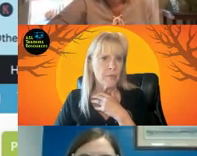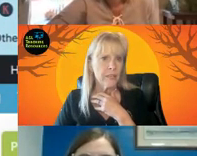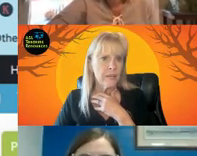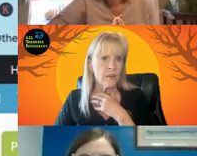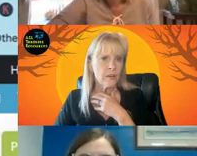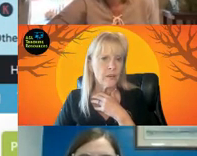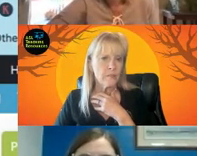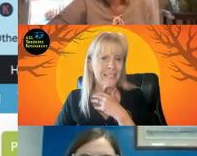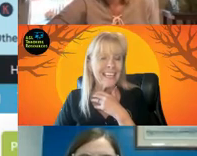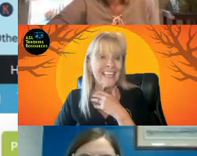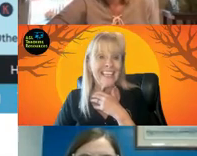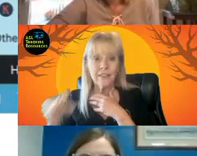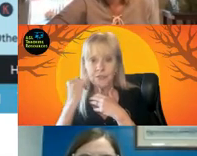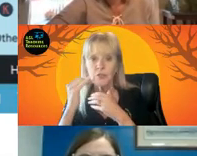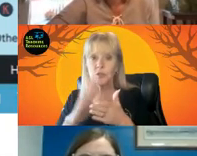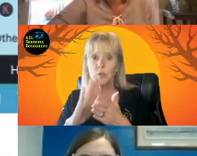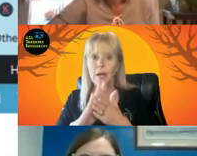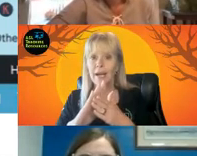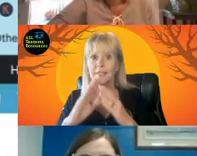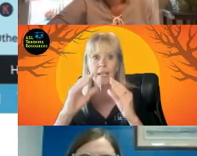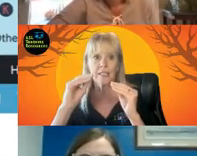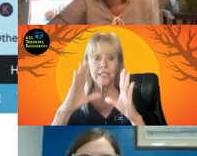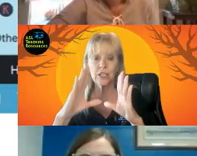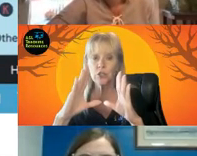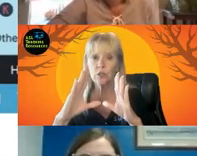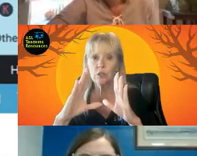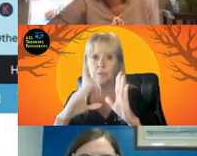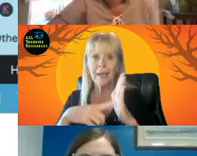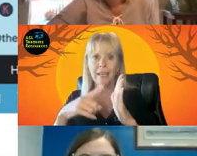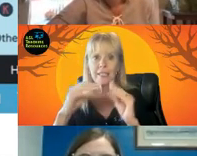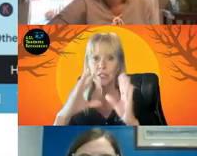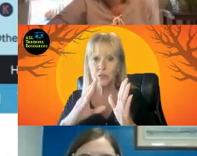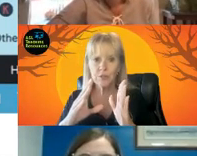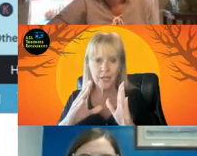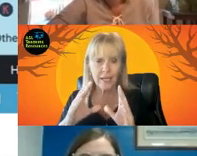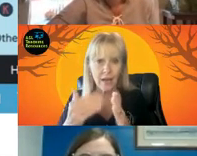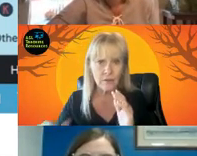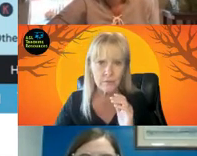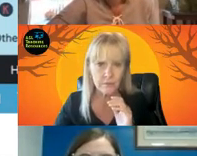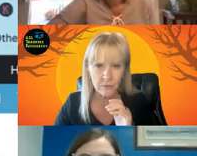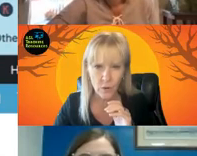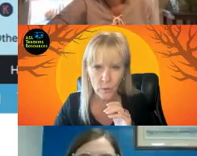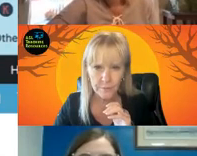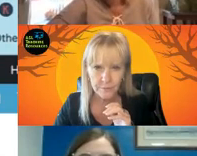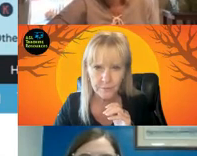come over here. If your school has a paid